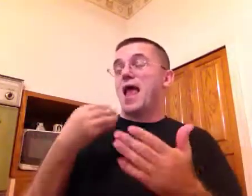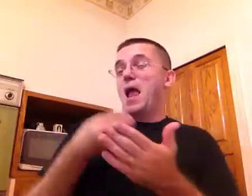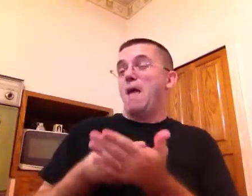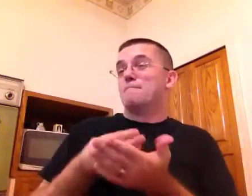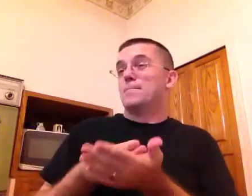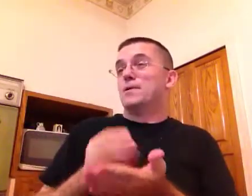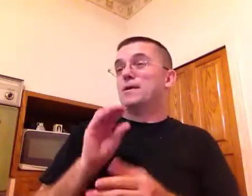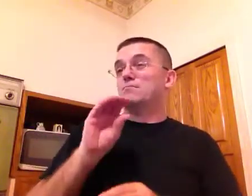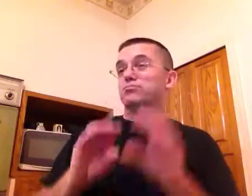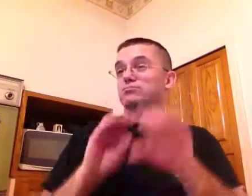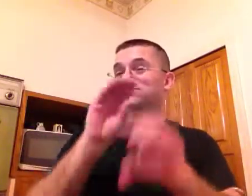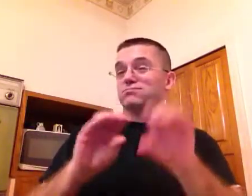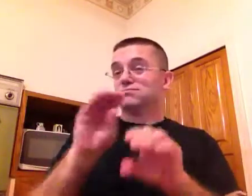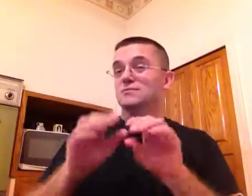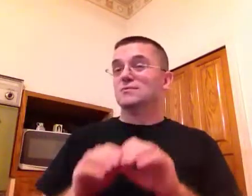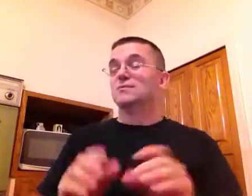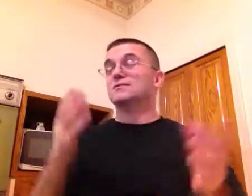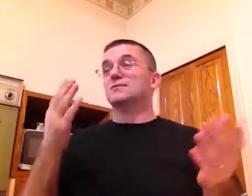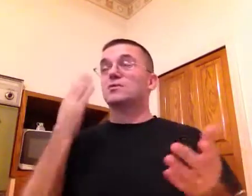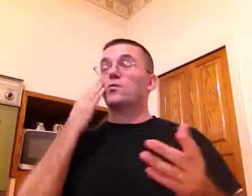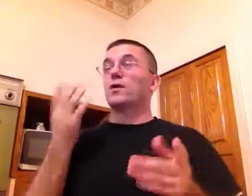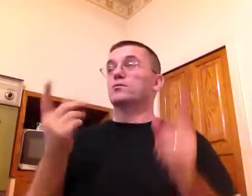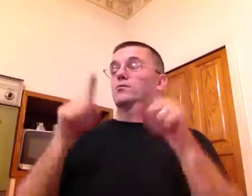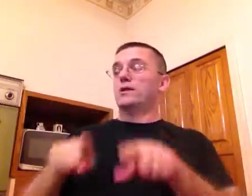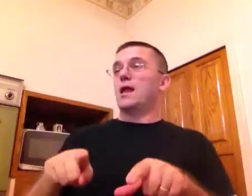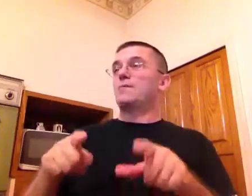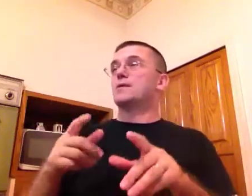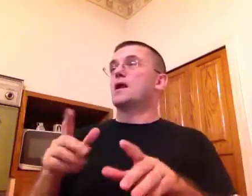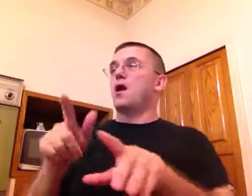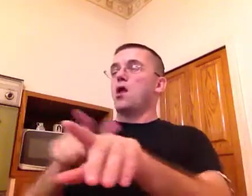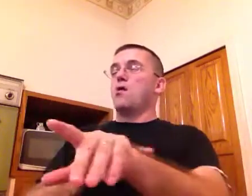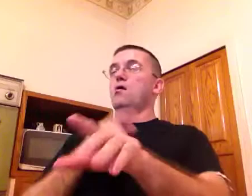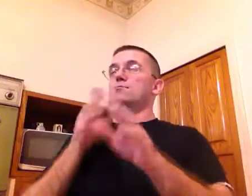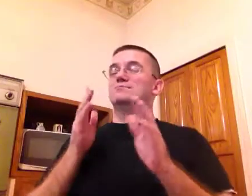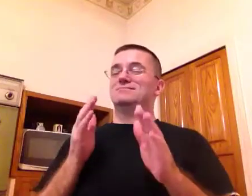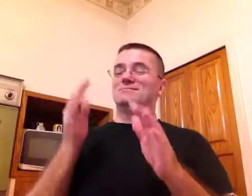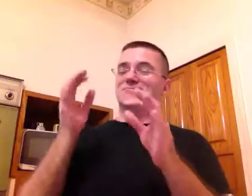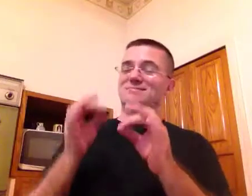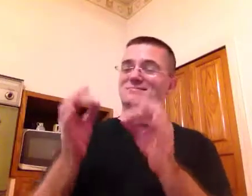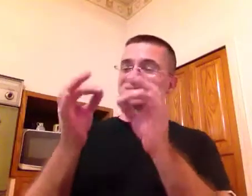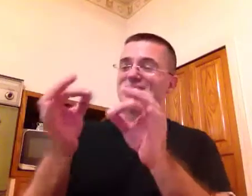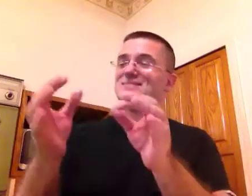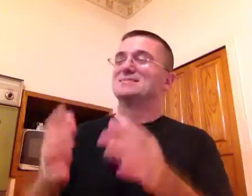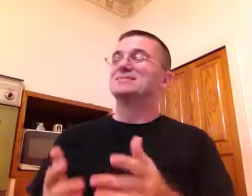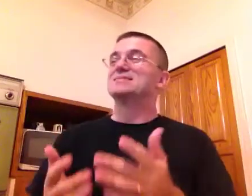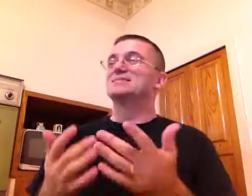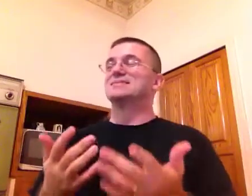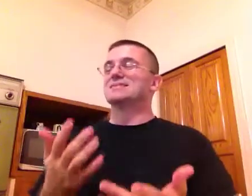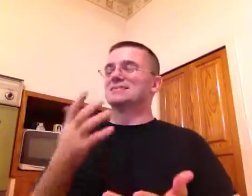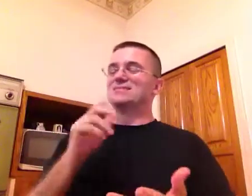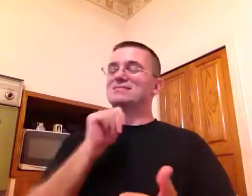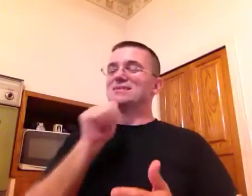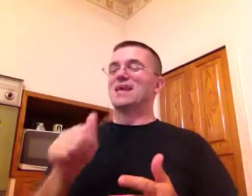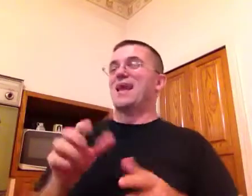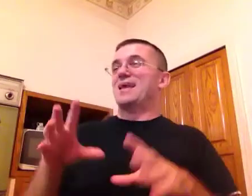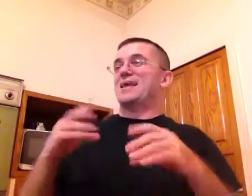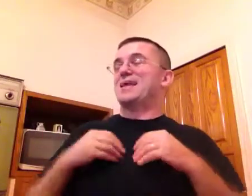So, we all know what happens. In the long haul, but, I can't get 6.25% anywhere right now.